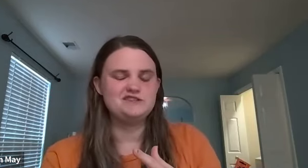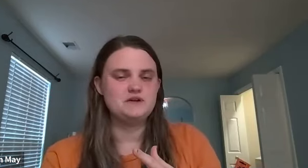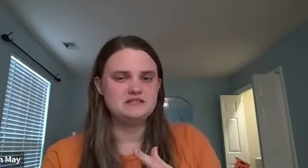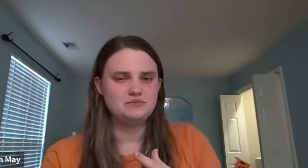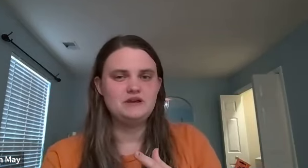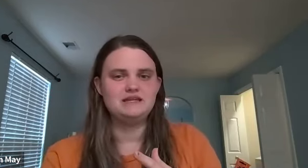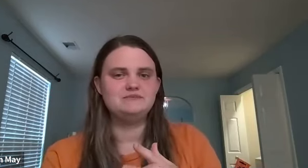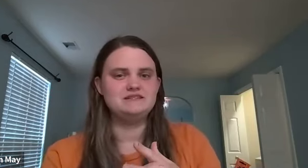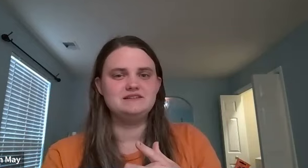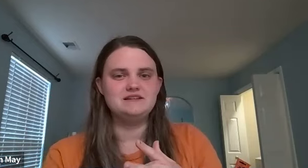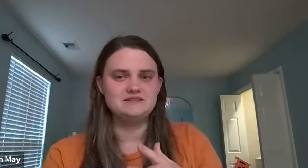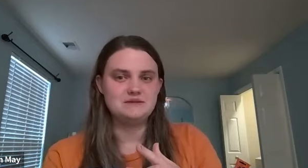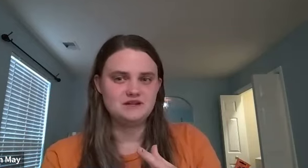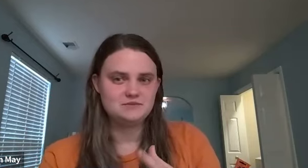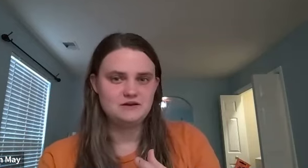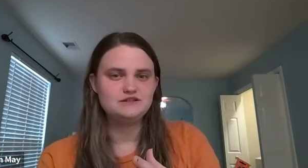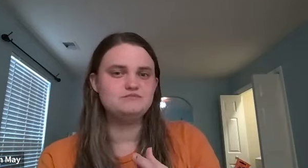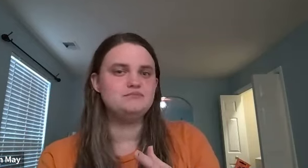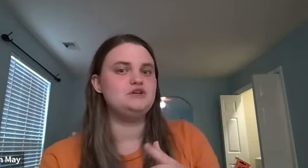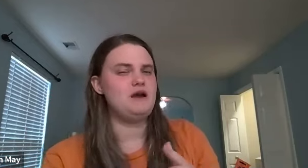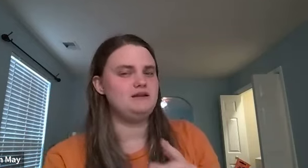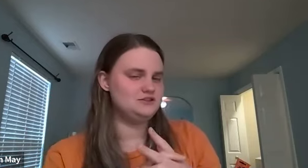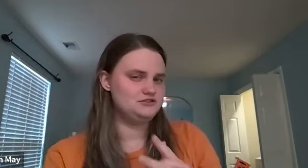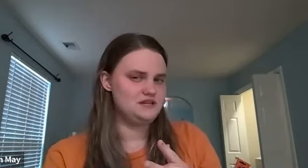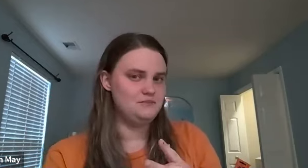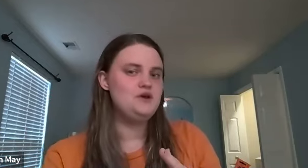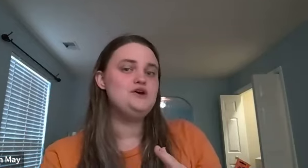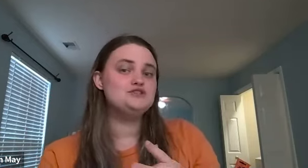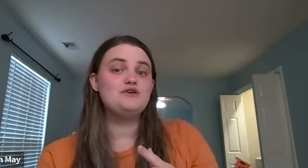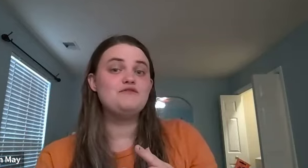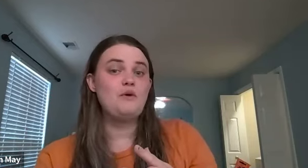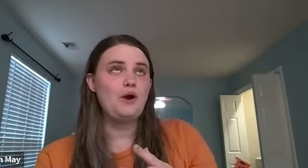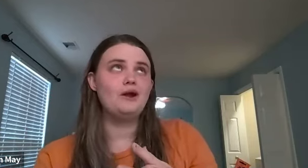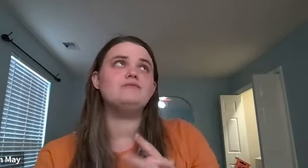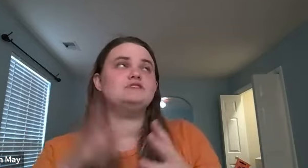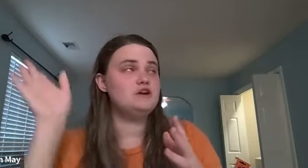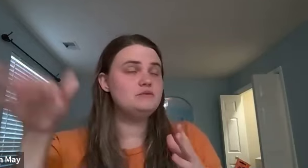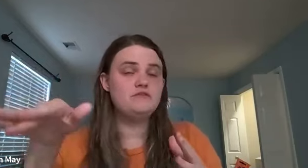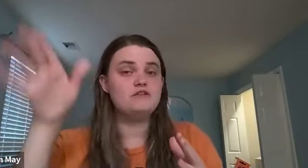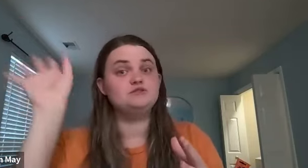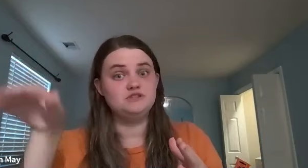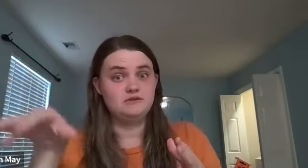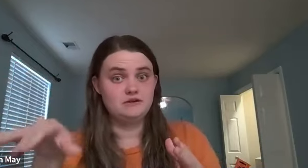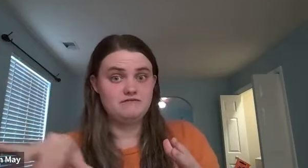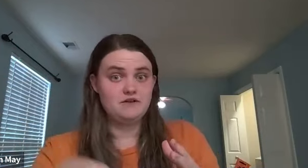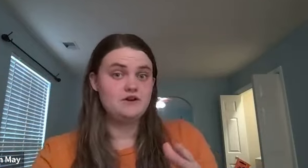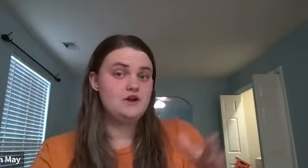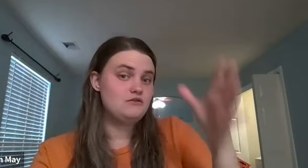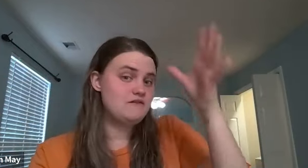very simple. It's basically the same sign as parents, but you add an extra step. So we'll start with father, so we'll start with grandfather. Grandfather's